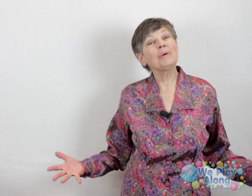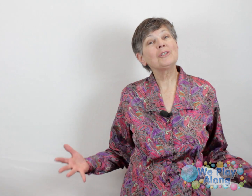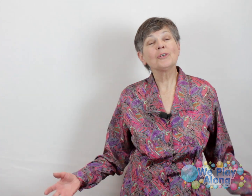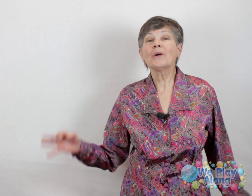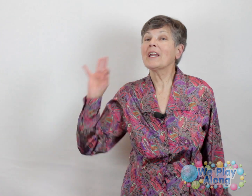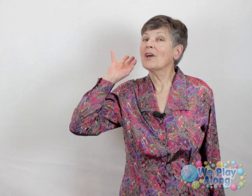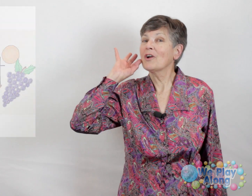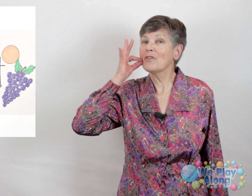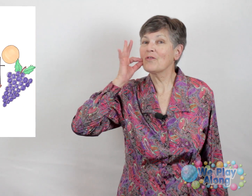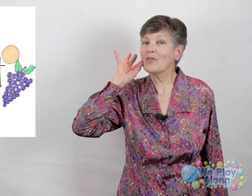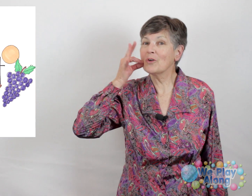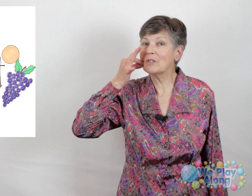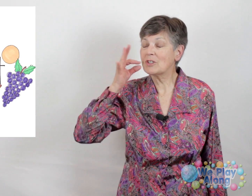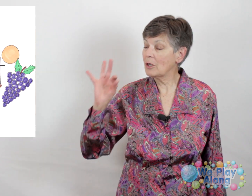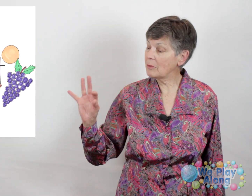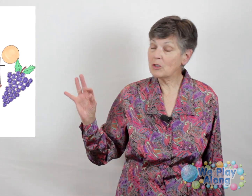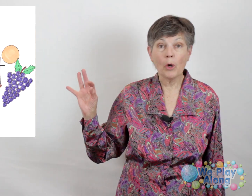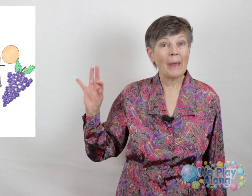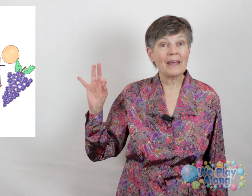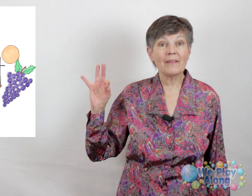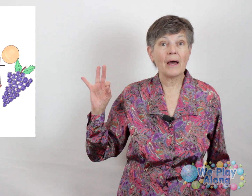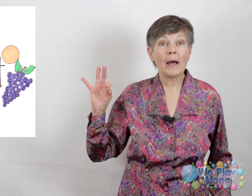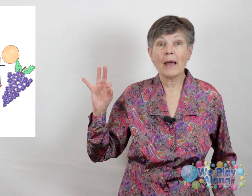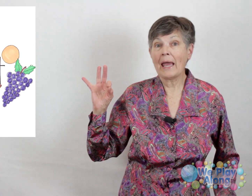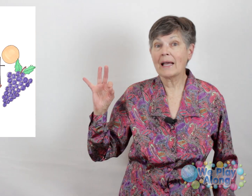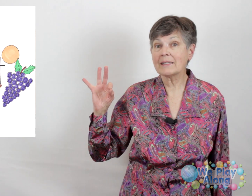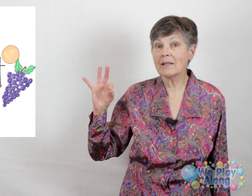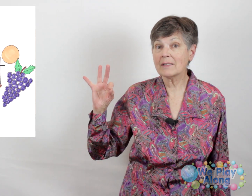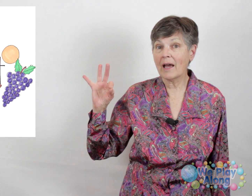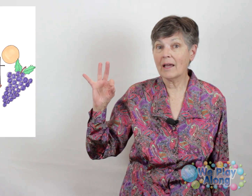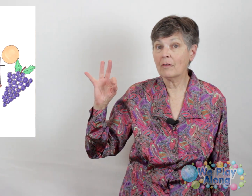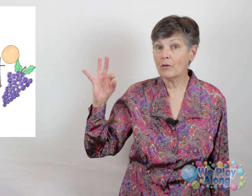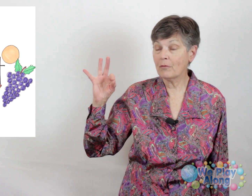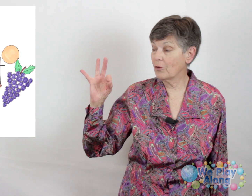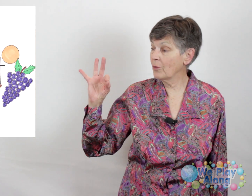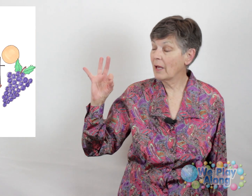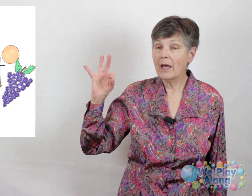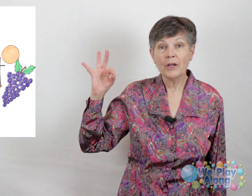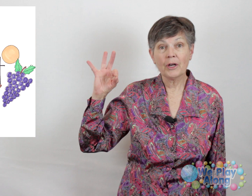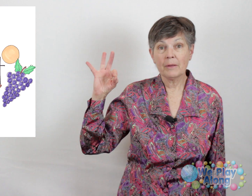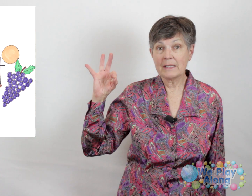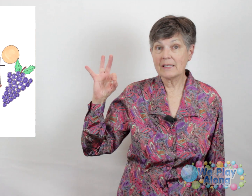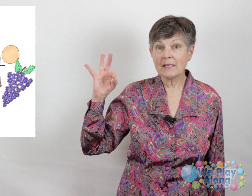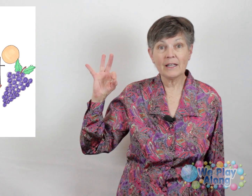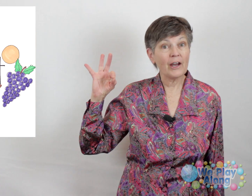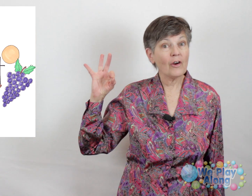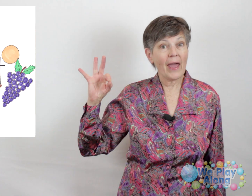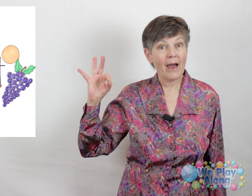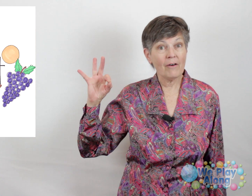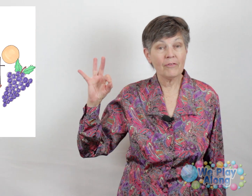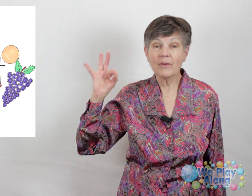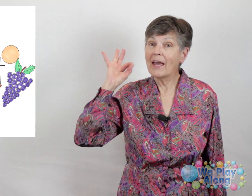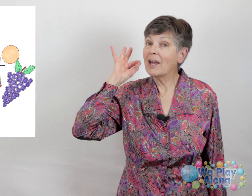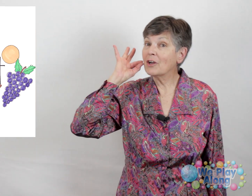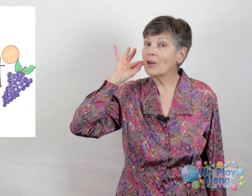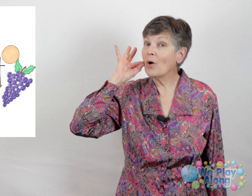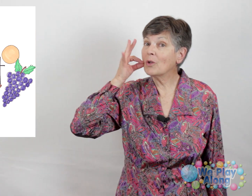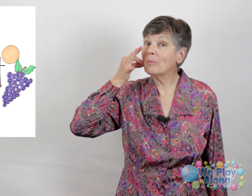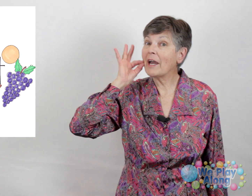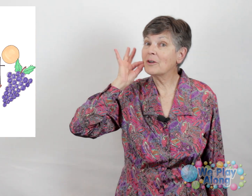be doing fruits. So making the ASL sign for fruit, this is the letter F, and you're going to hold it by your